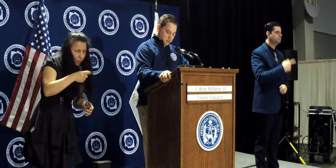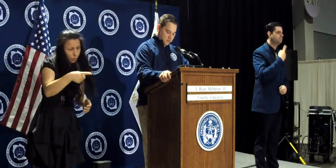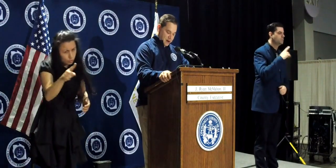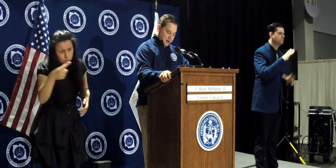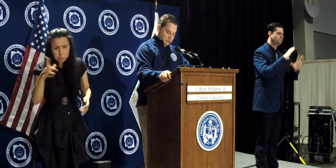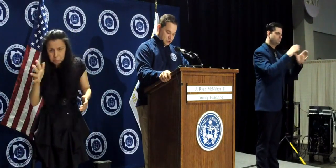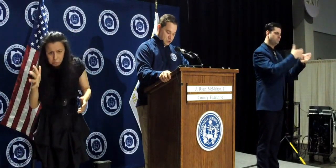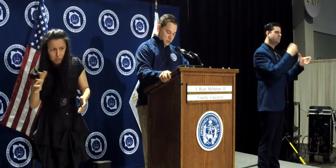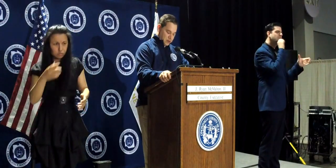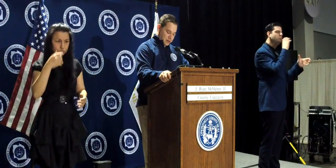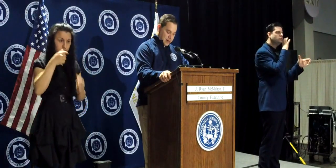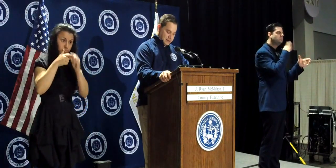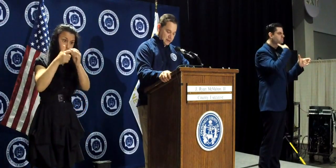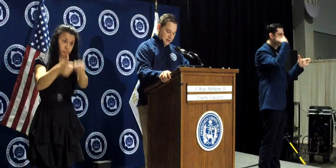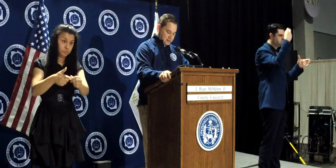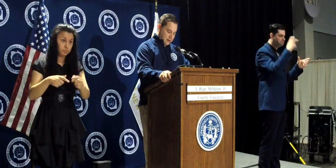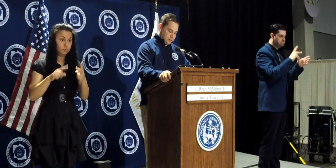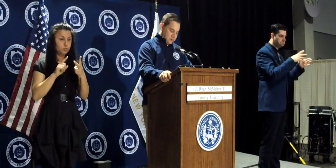is